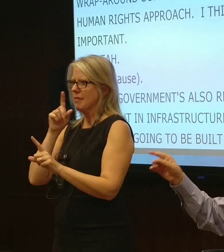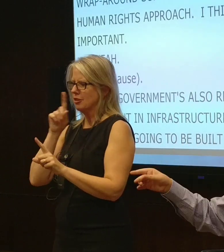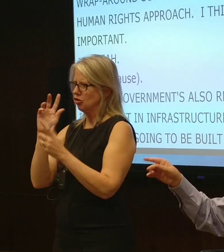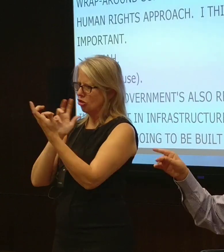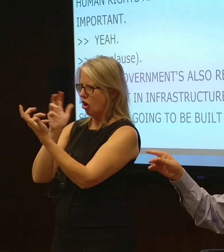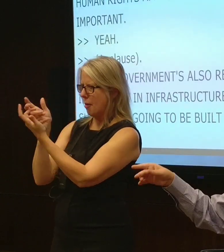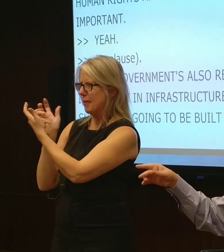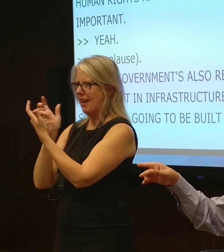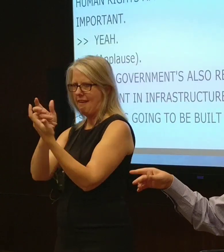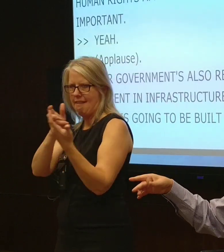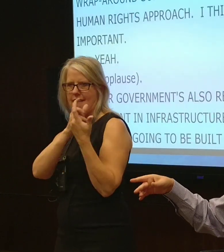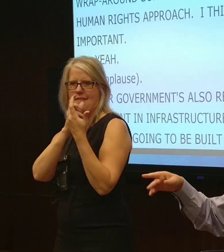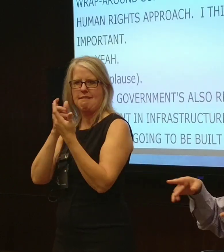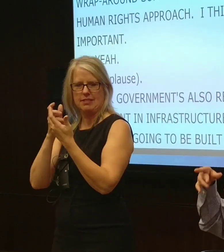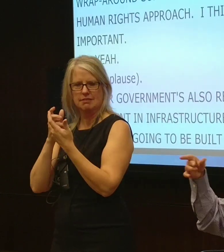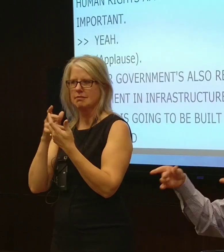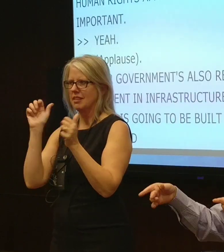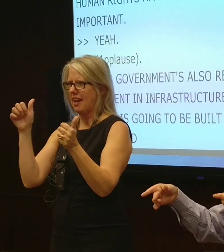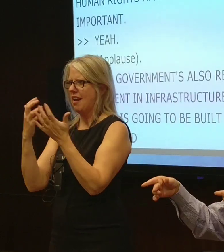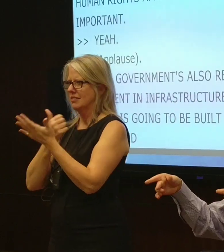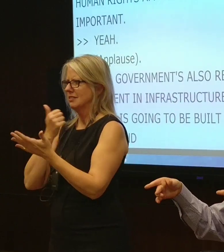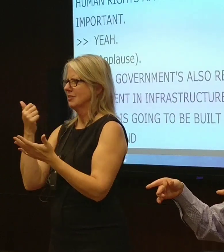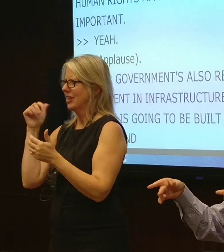accommodating to make sure that we're able to use